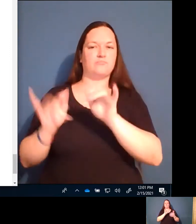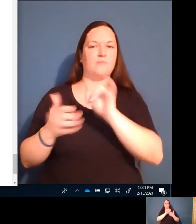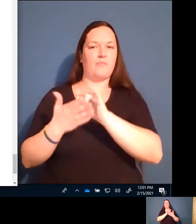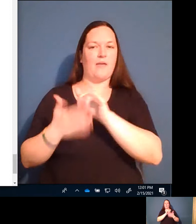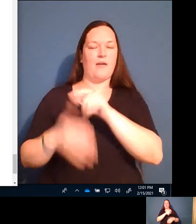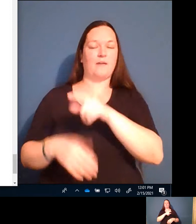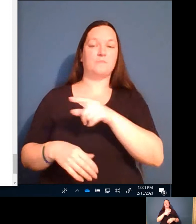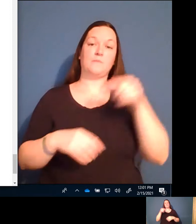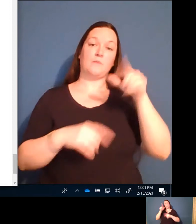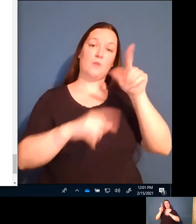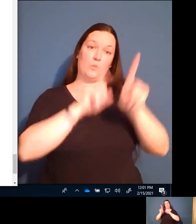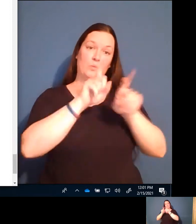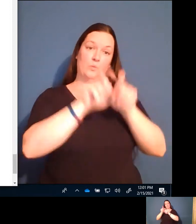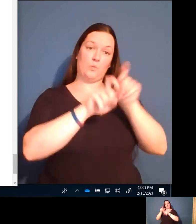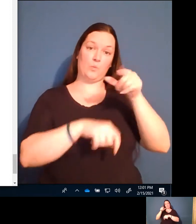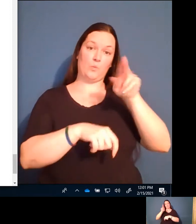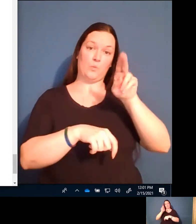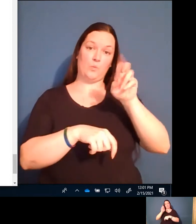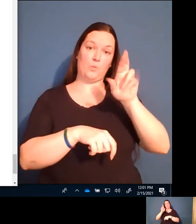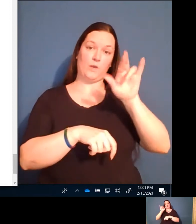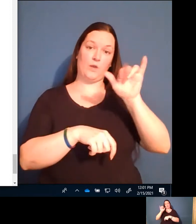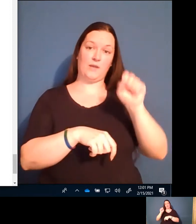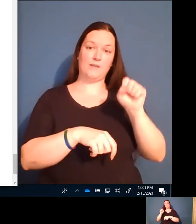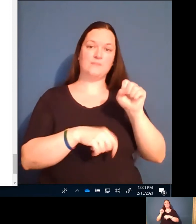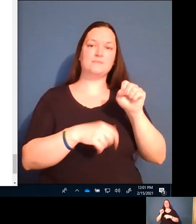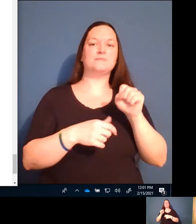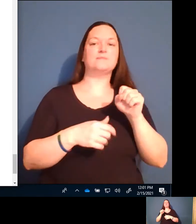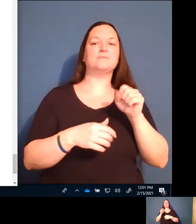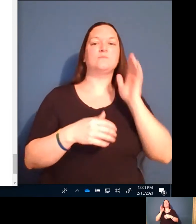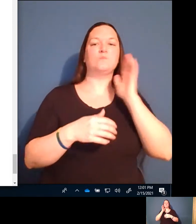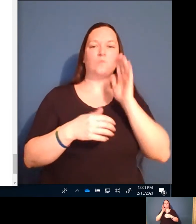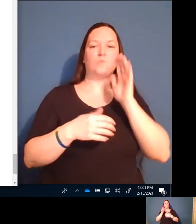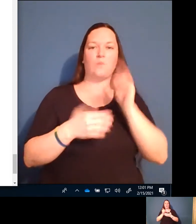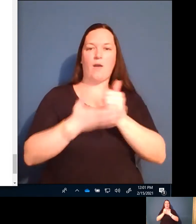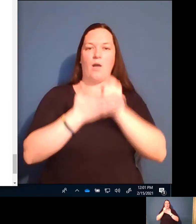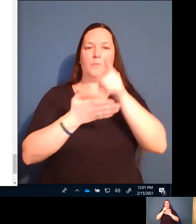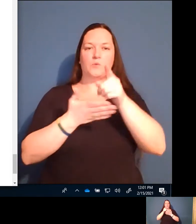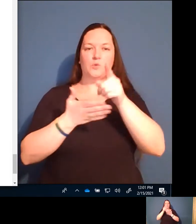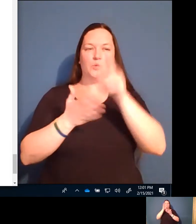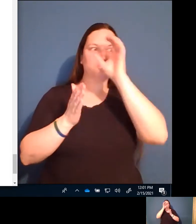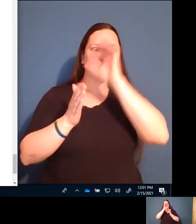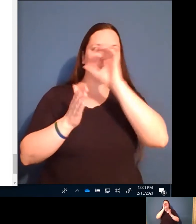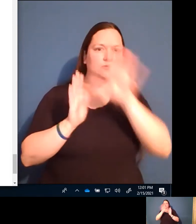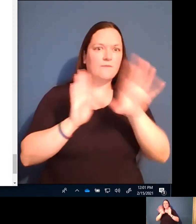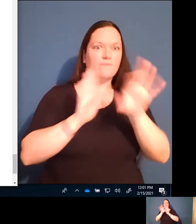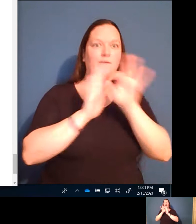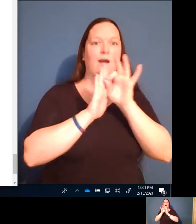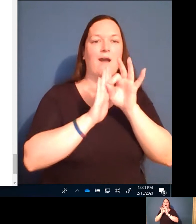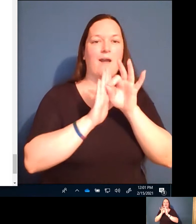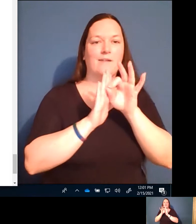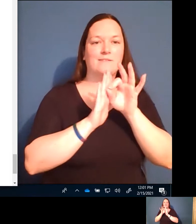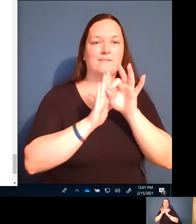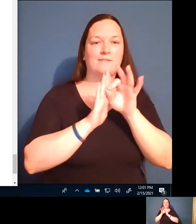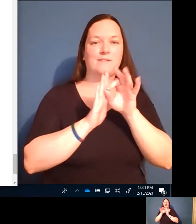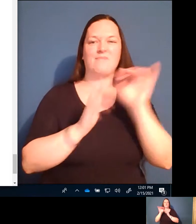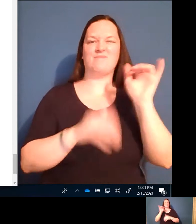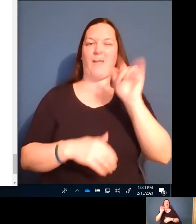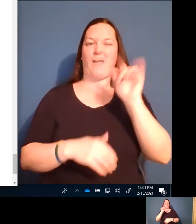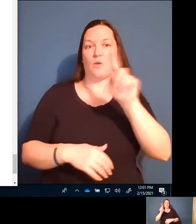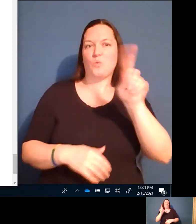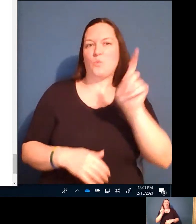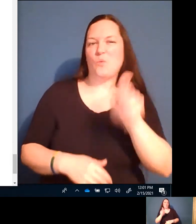Queries give you a way to search for and compile data from one or more of your tables. Running a query is like asking a detailed question of your